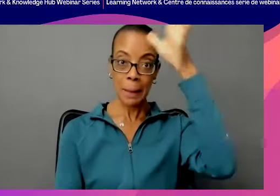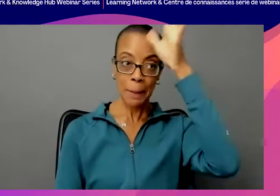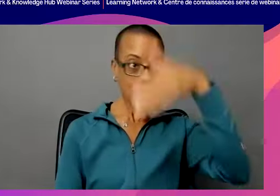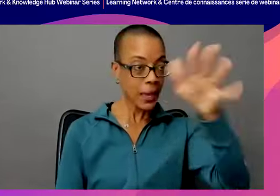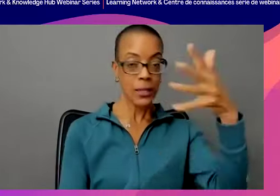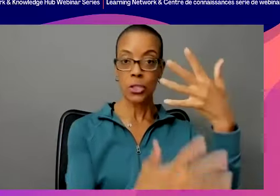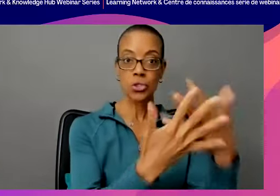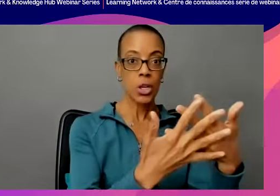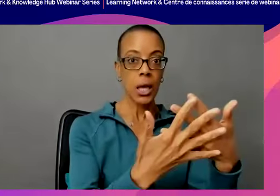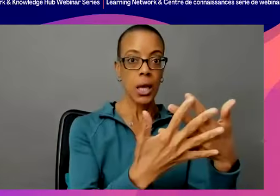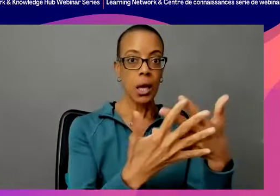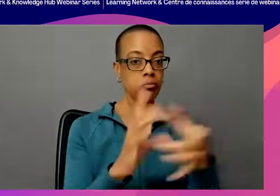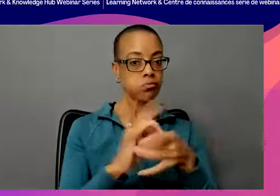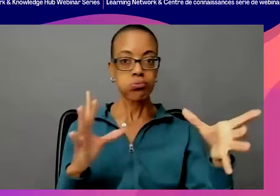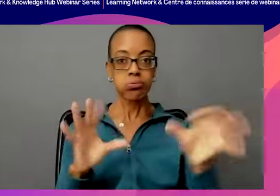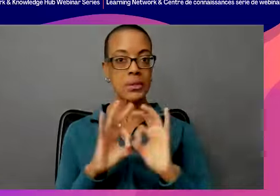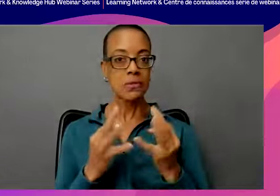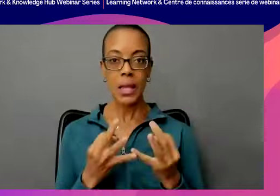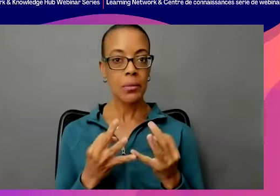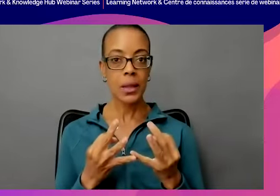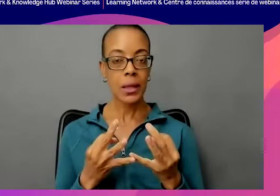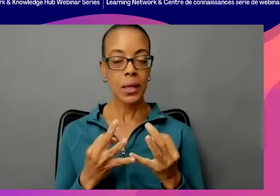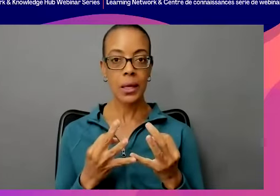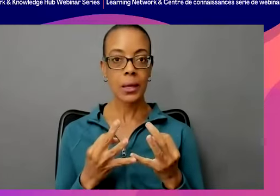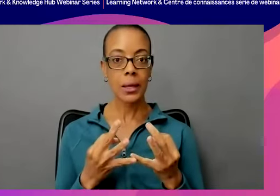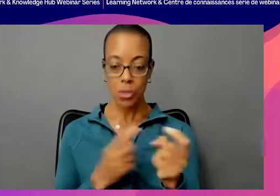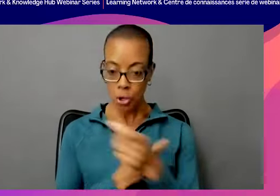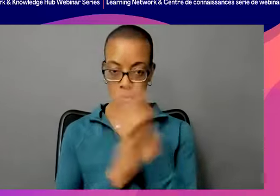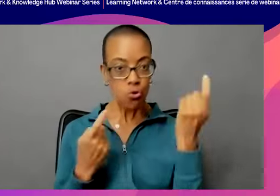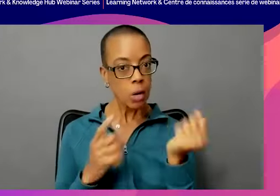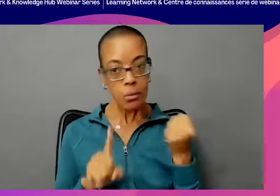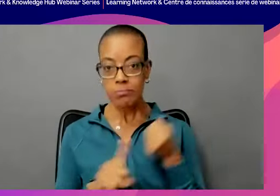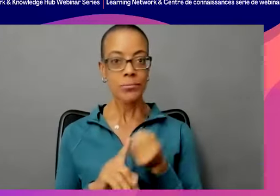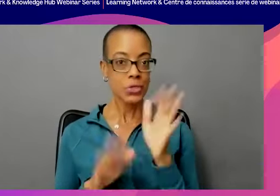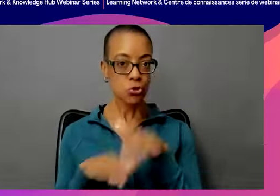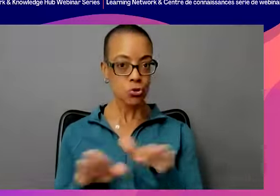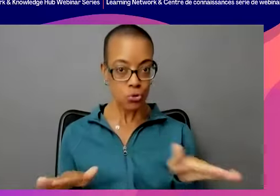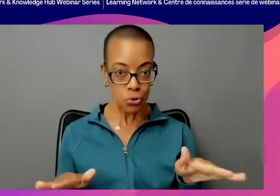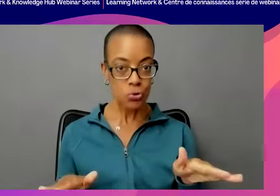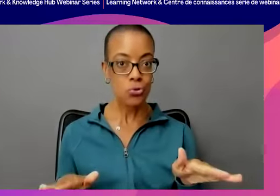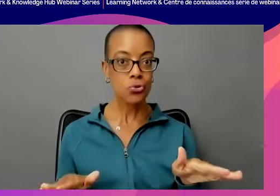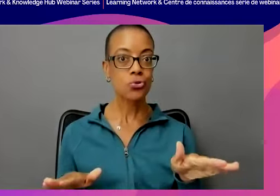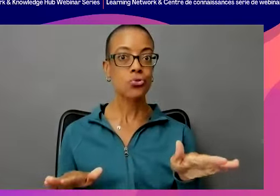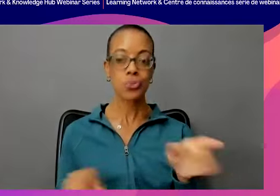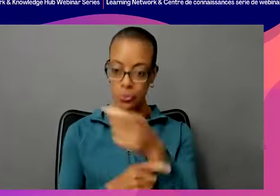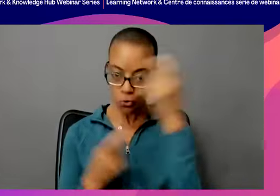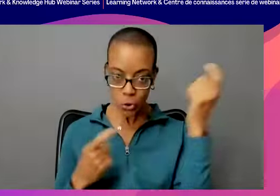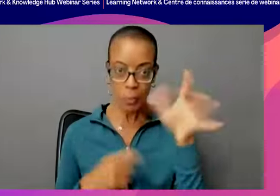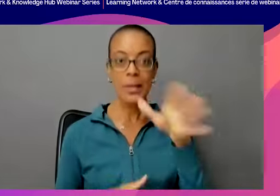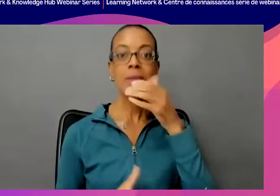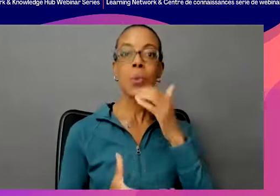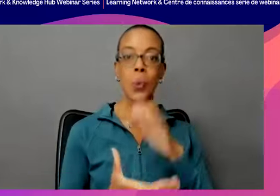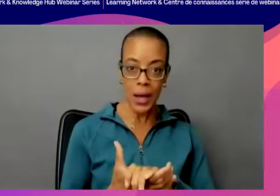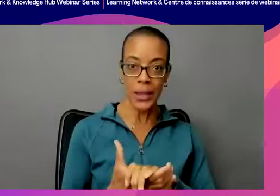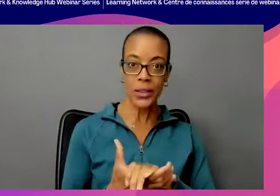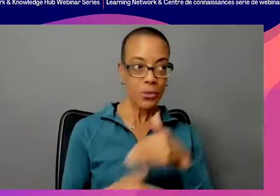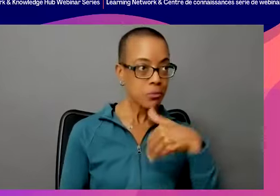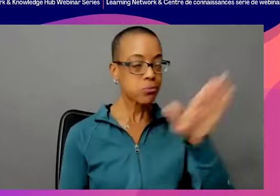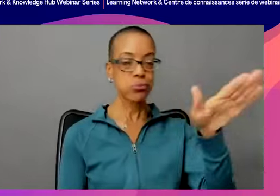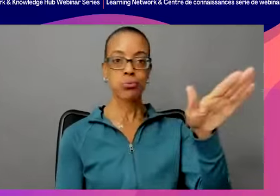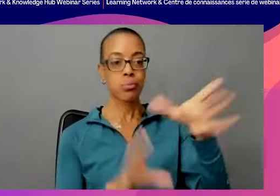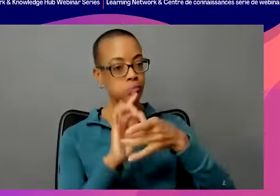taking him away from his family again, and you're re-traumatizing his children and traumatizing his wife just by sending him to